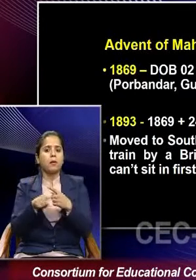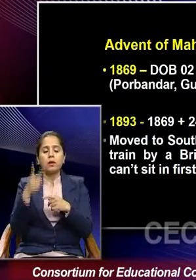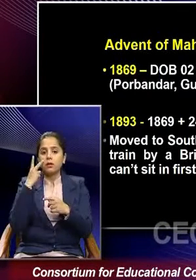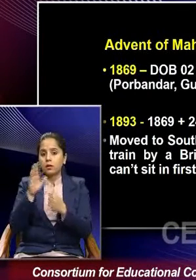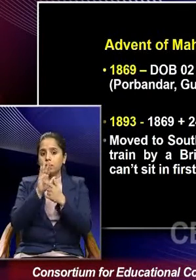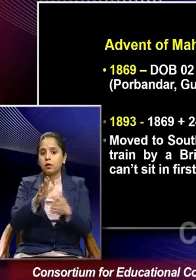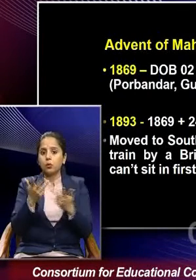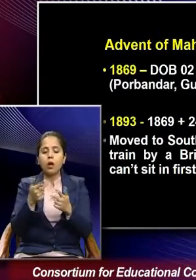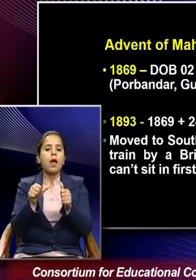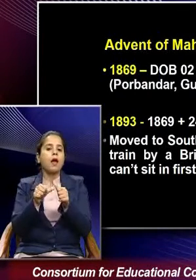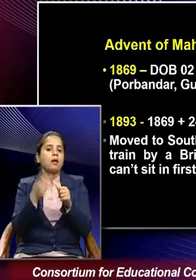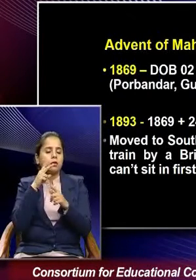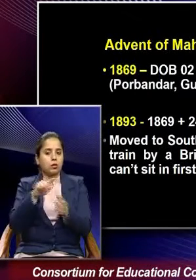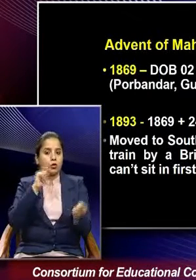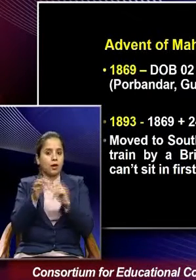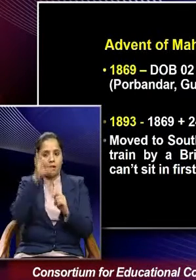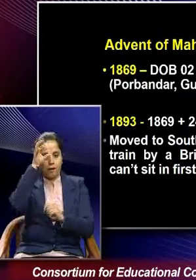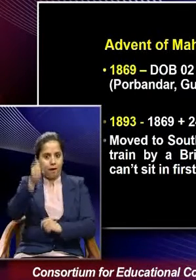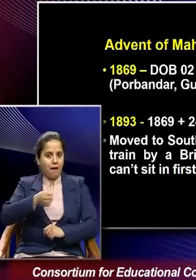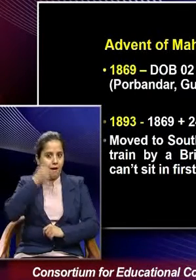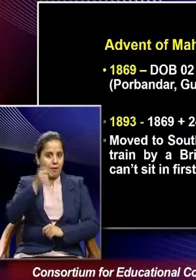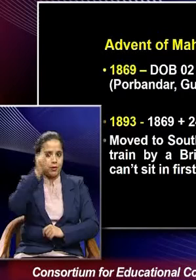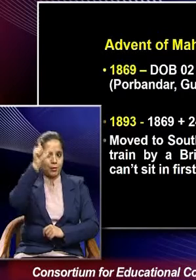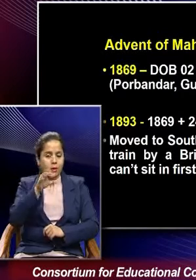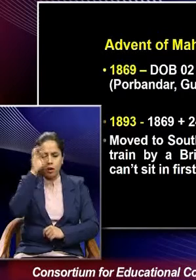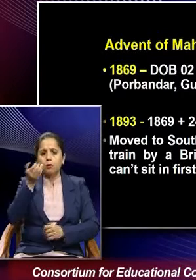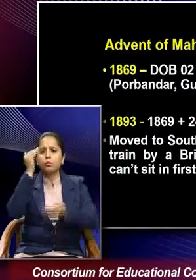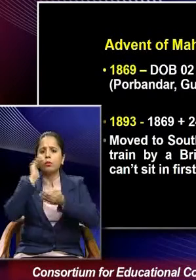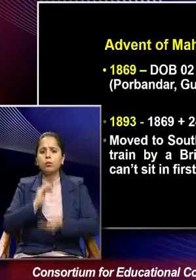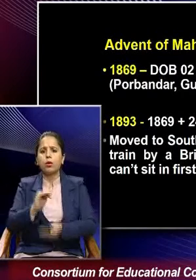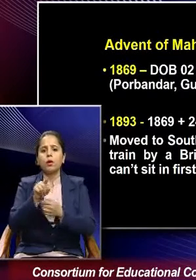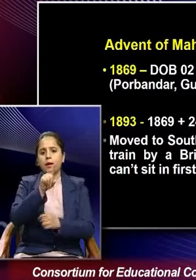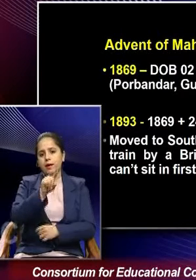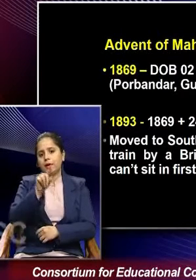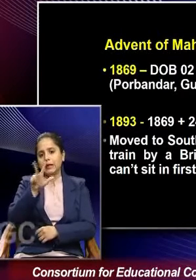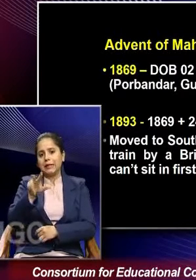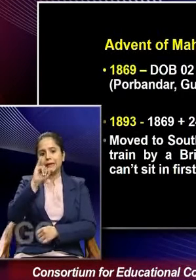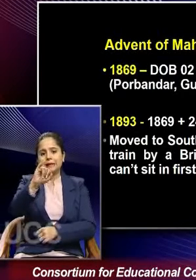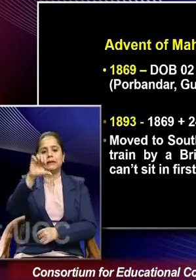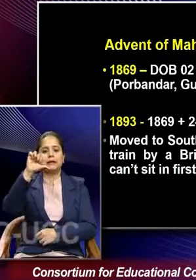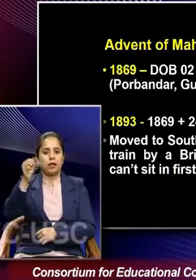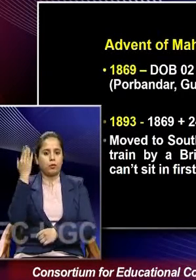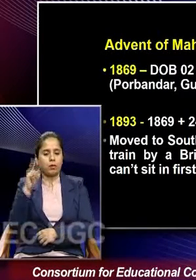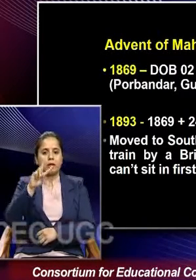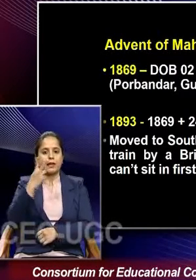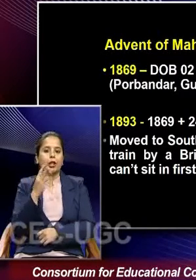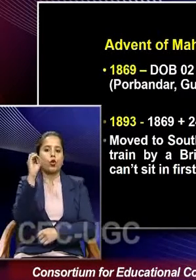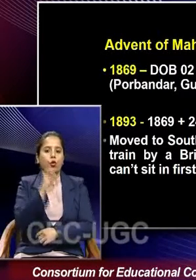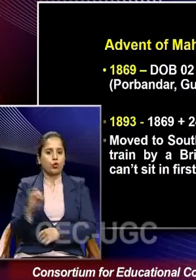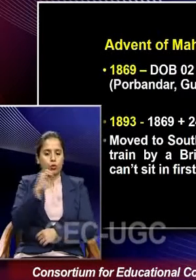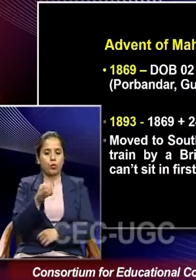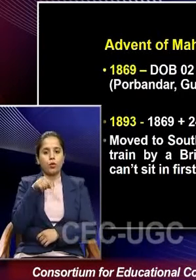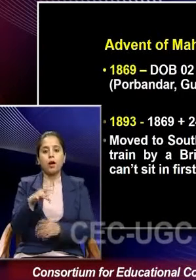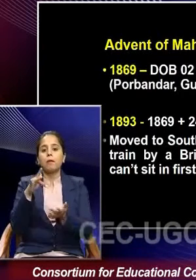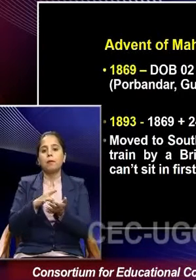was advent of Mahatma Gandhi, who was born in 1869, 2nd October,